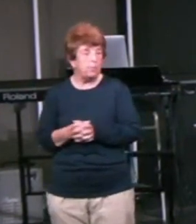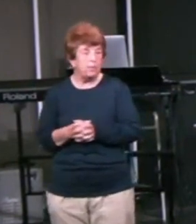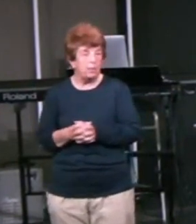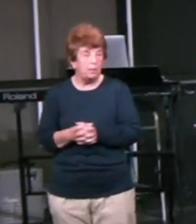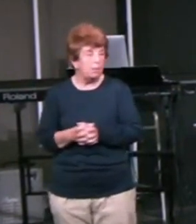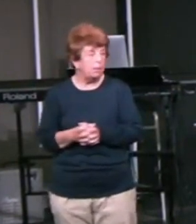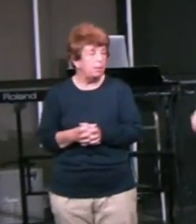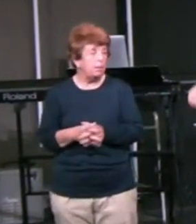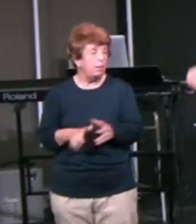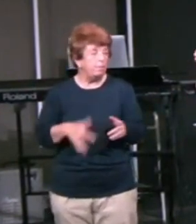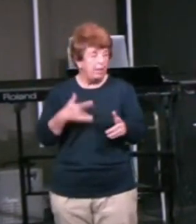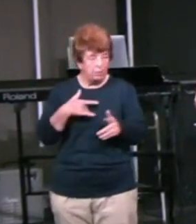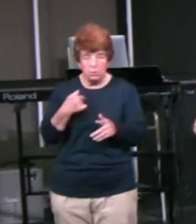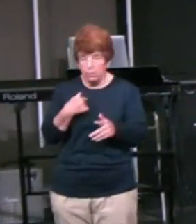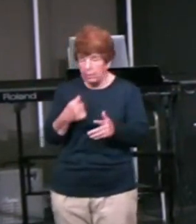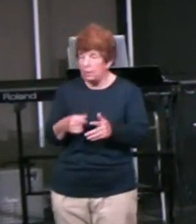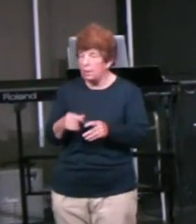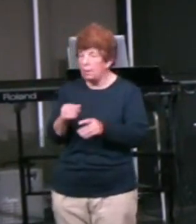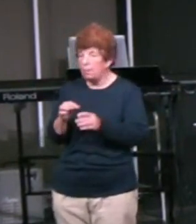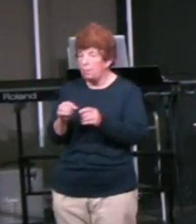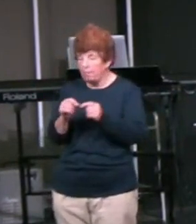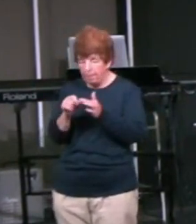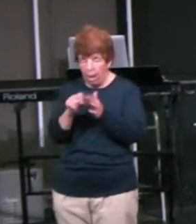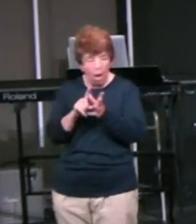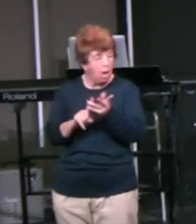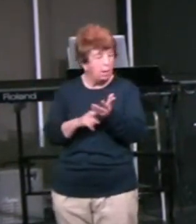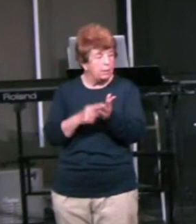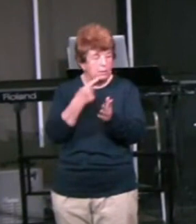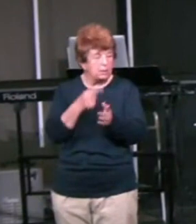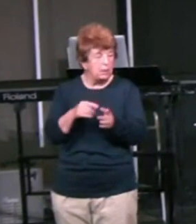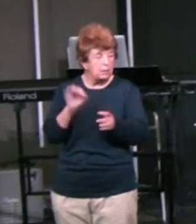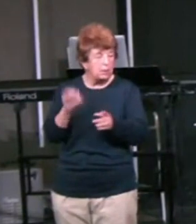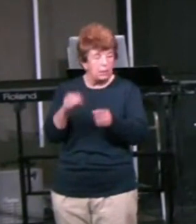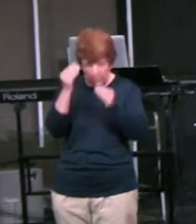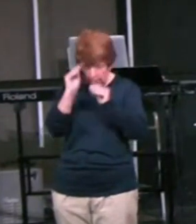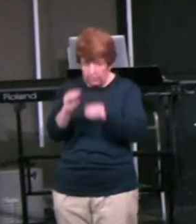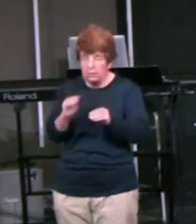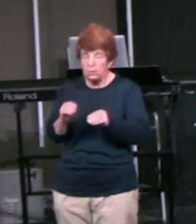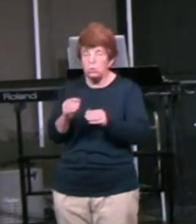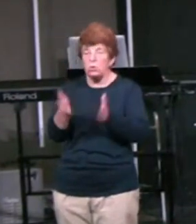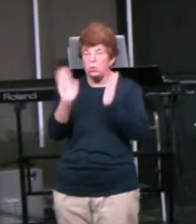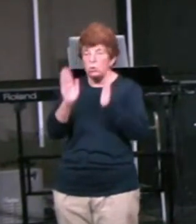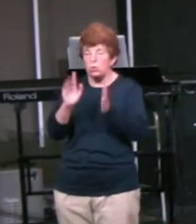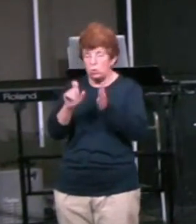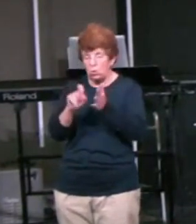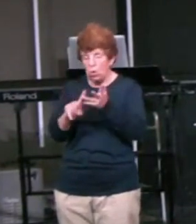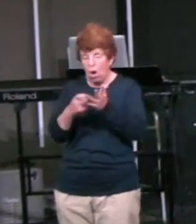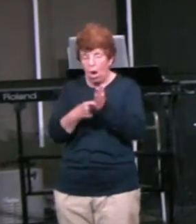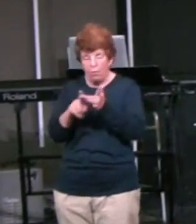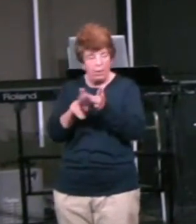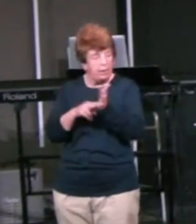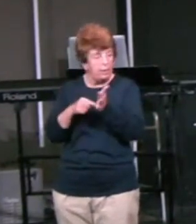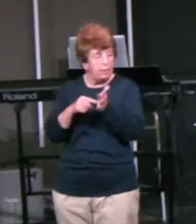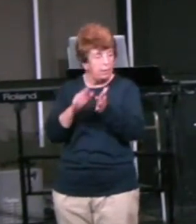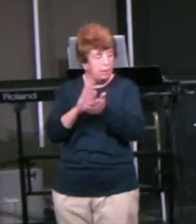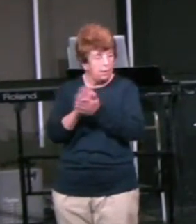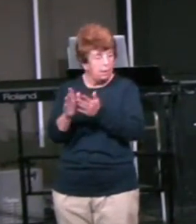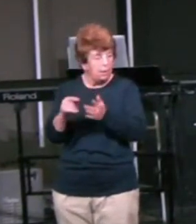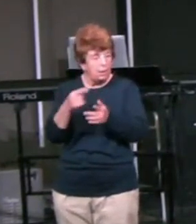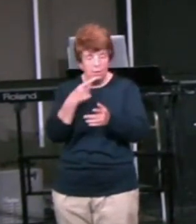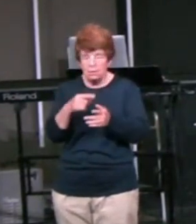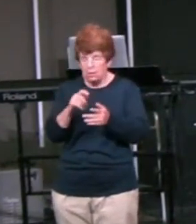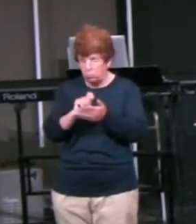Seems to me that the Apostle Paul nails it on the head in his teaching to the church at Corinth when he writes in